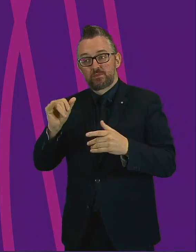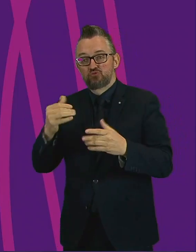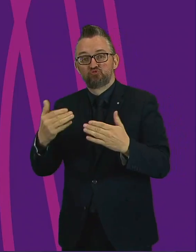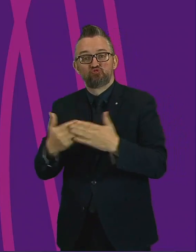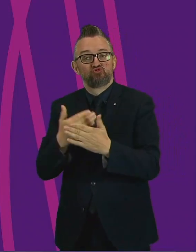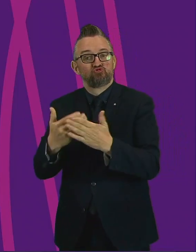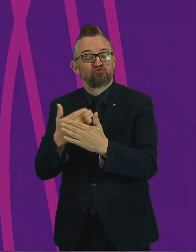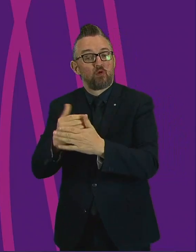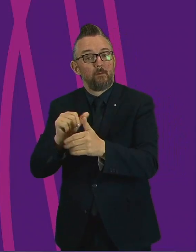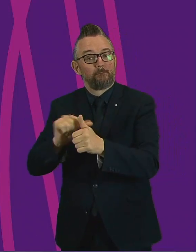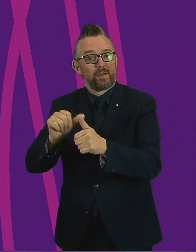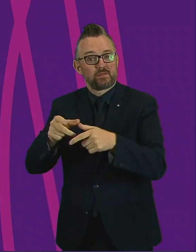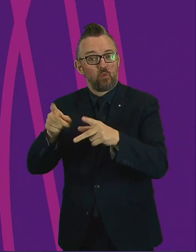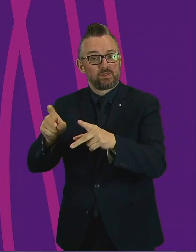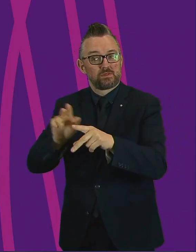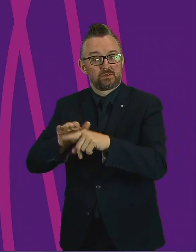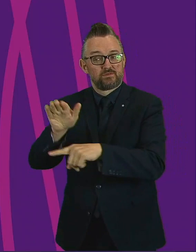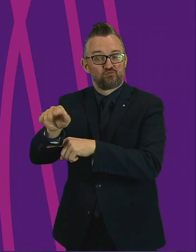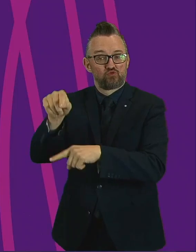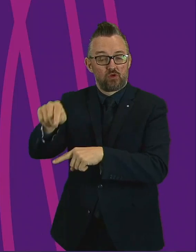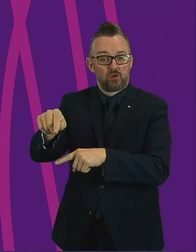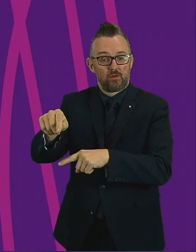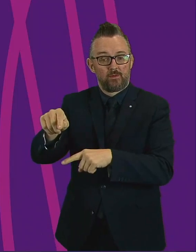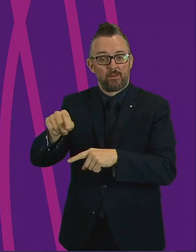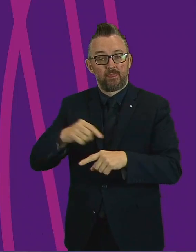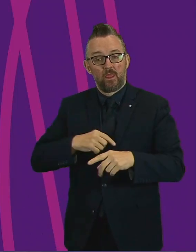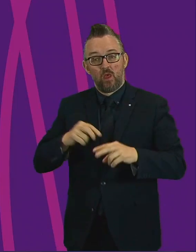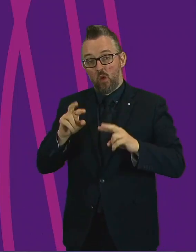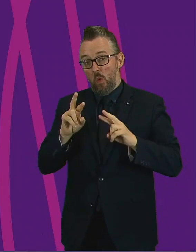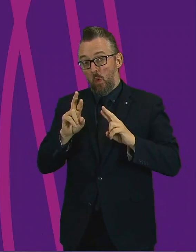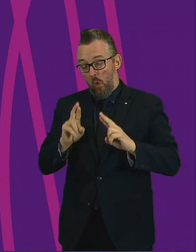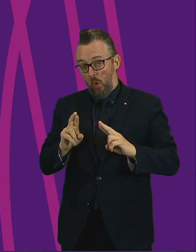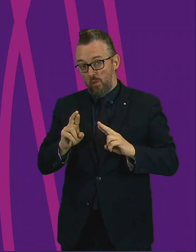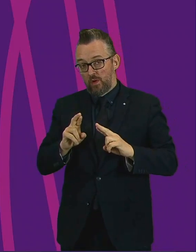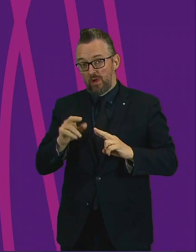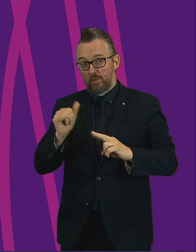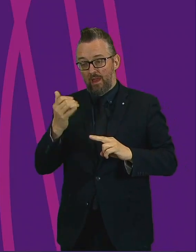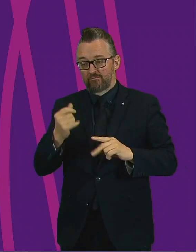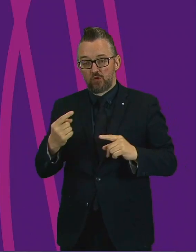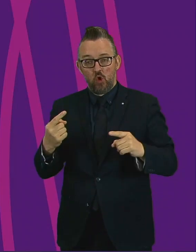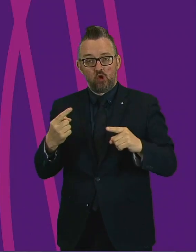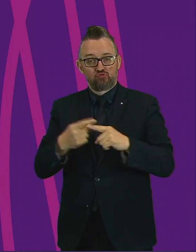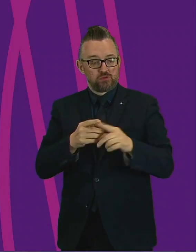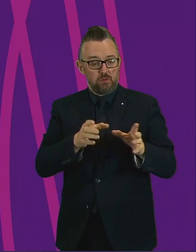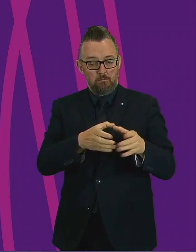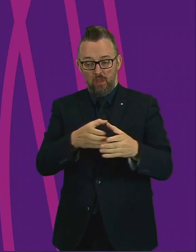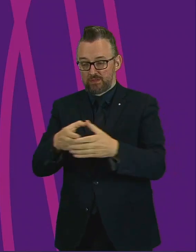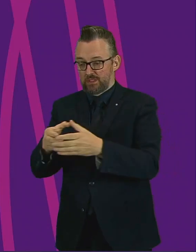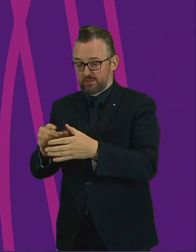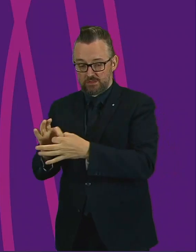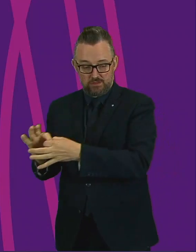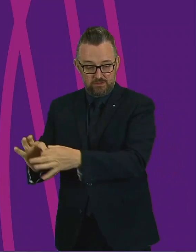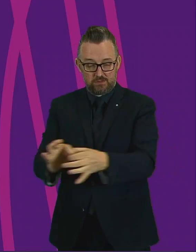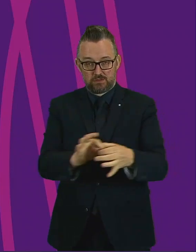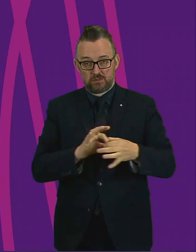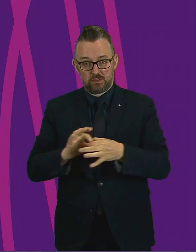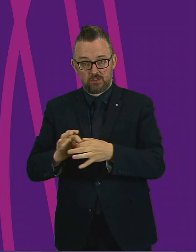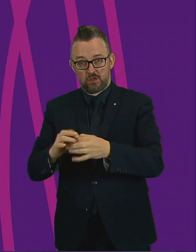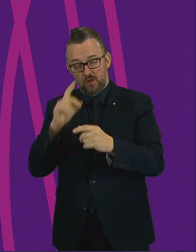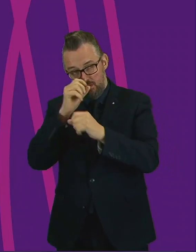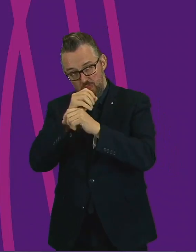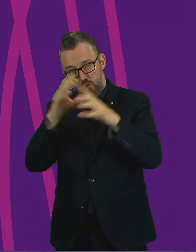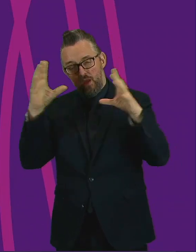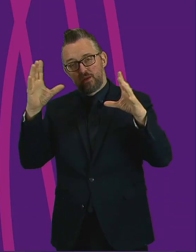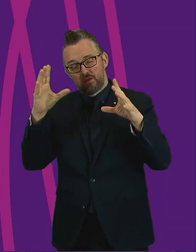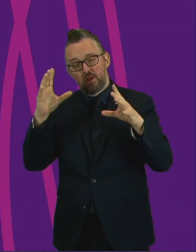better ways of doing things. And I hope that we may see some cross-party willingness to look at the idea of a national